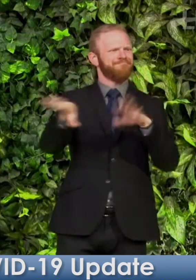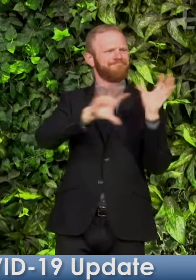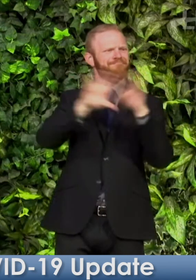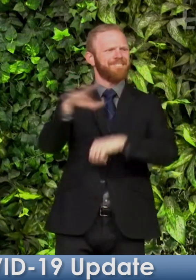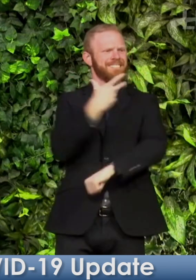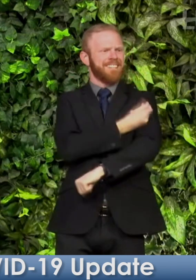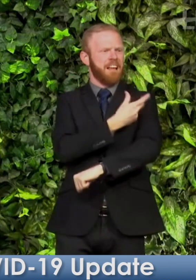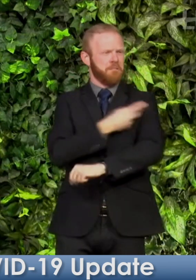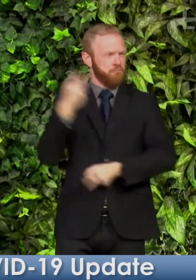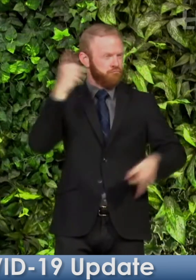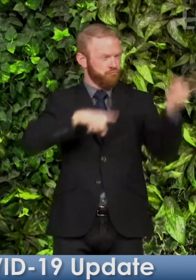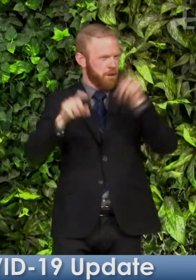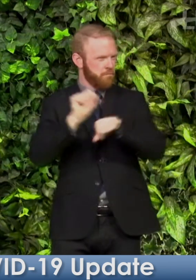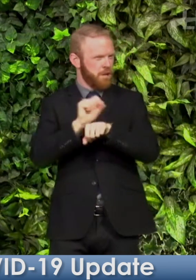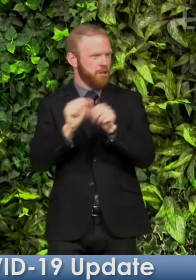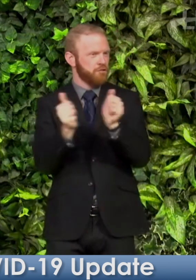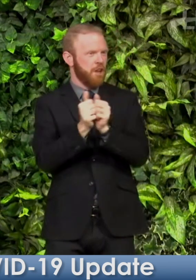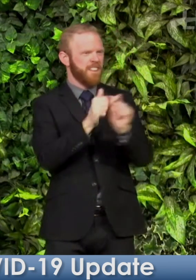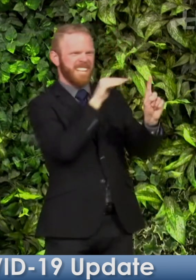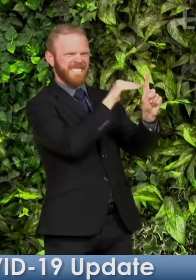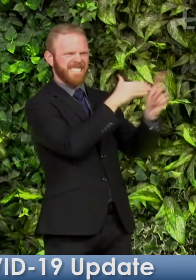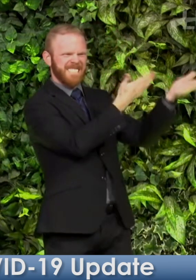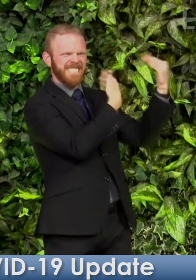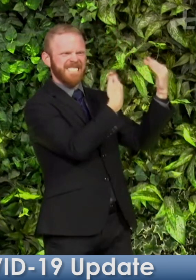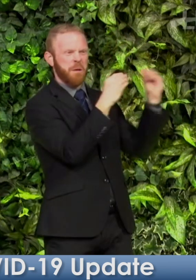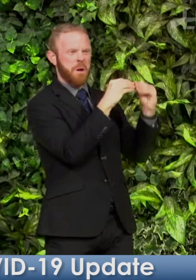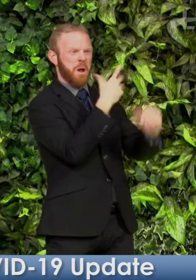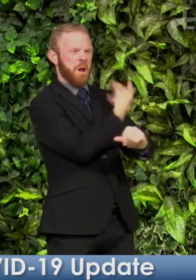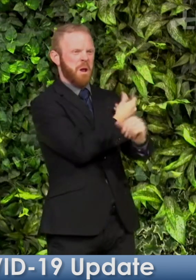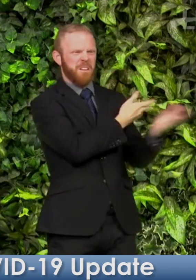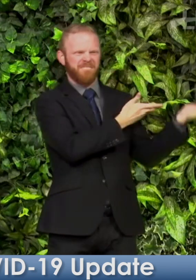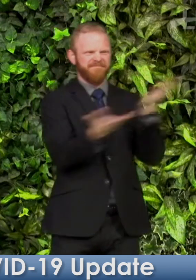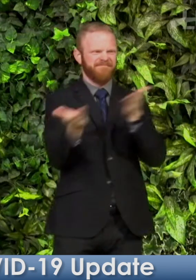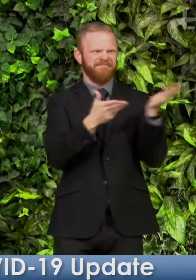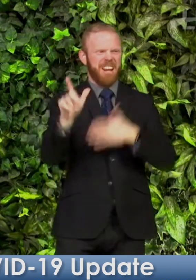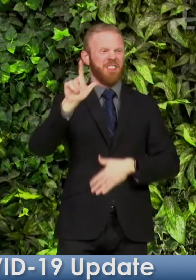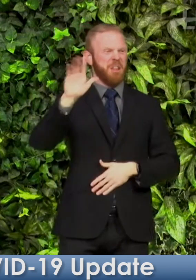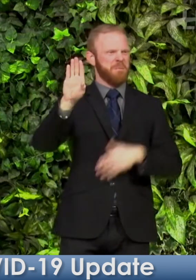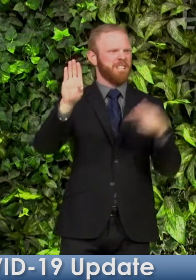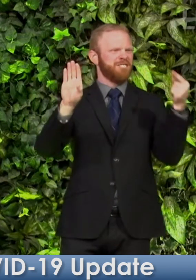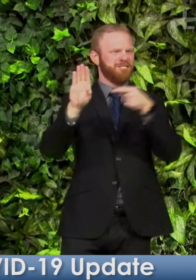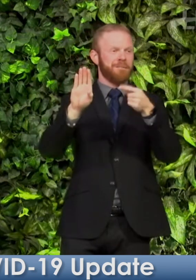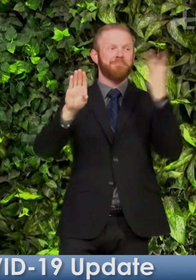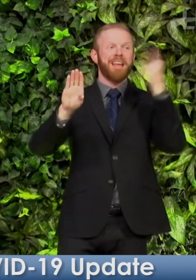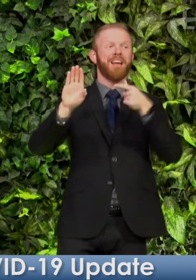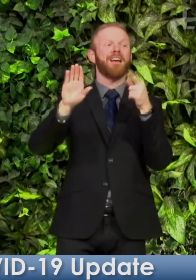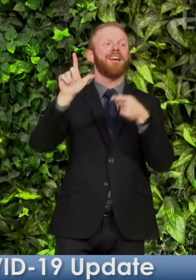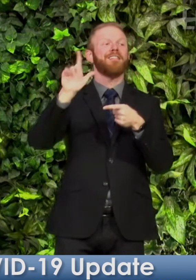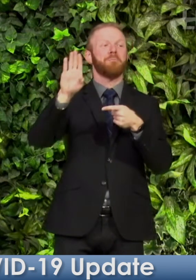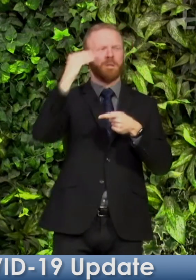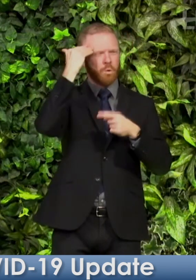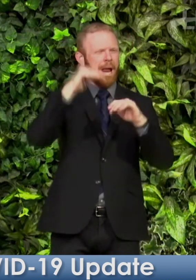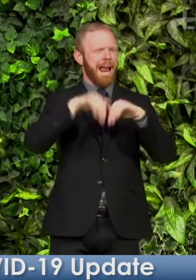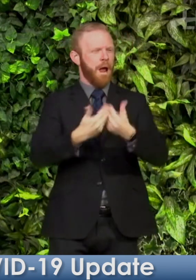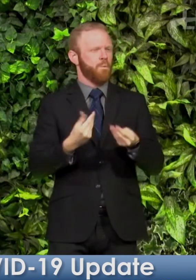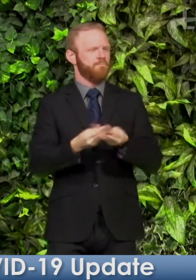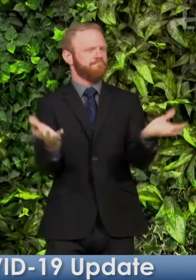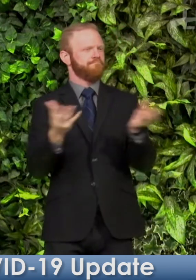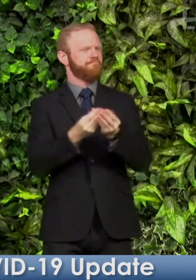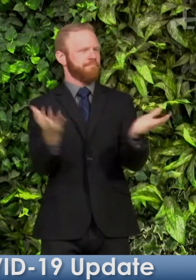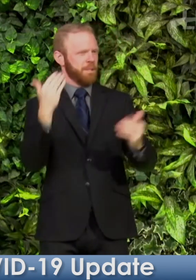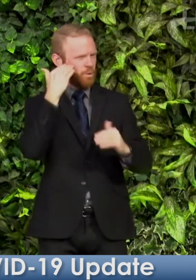Long Beach more doses because they know how to do it right. And you know, before I hand